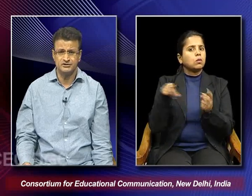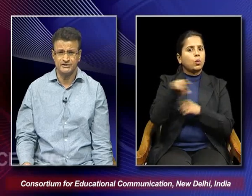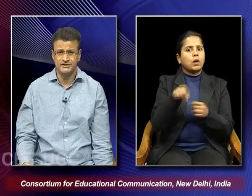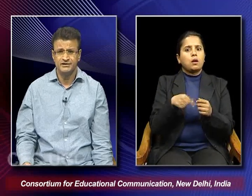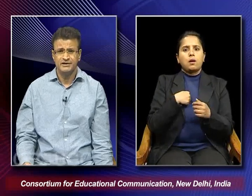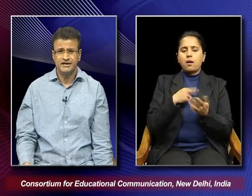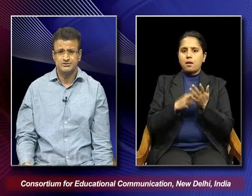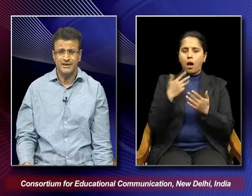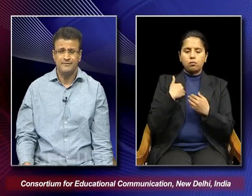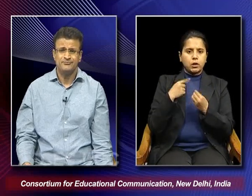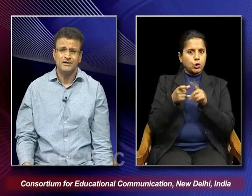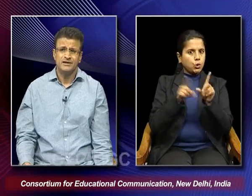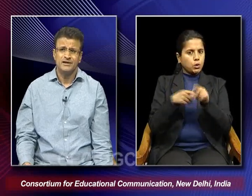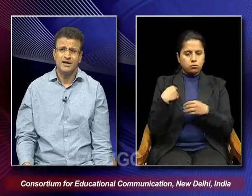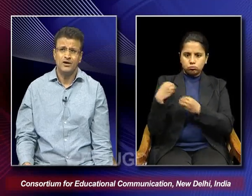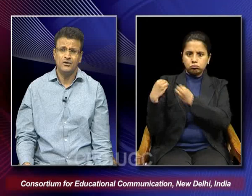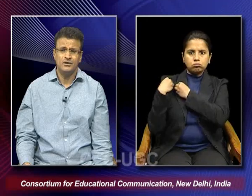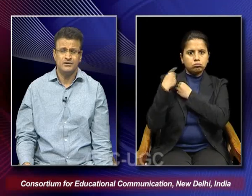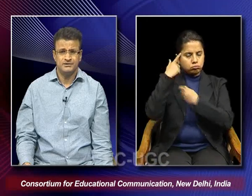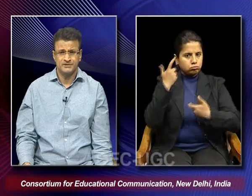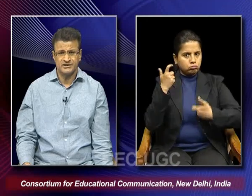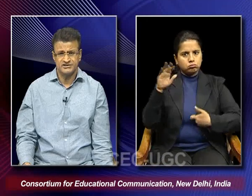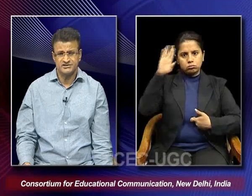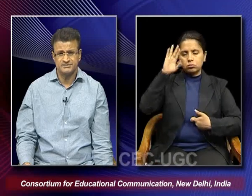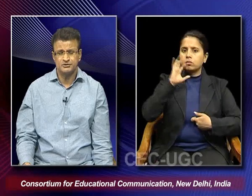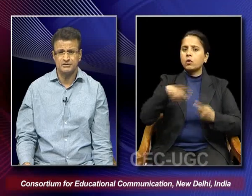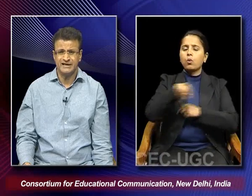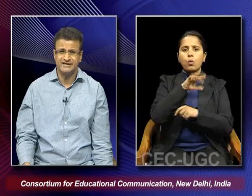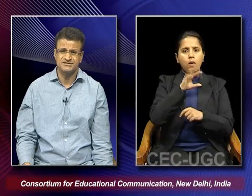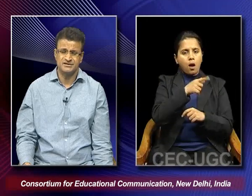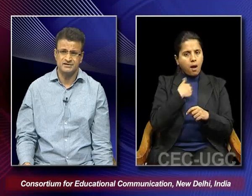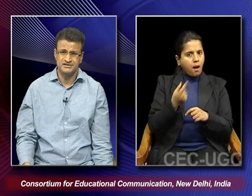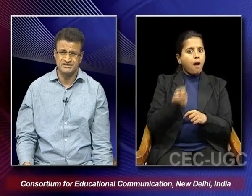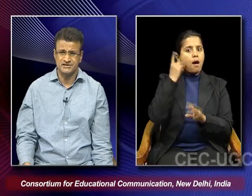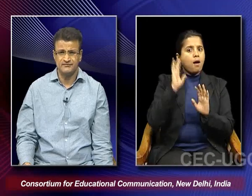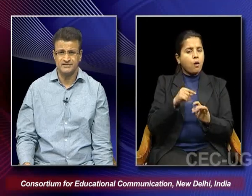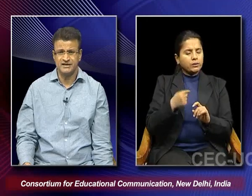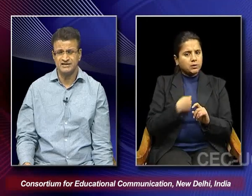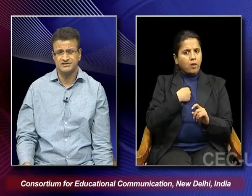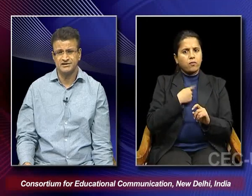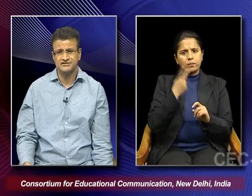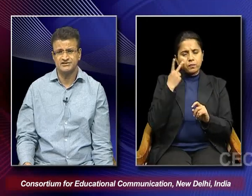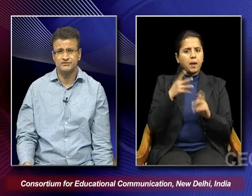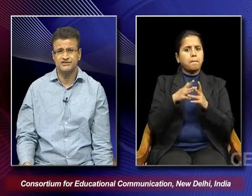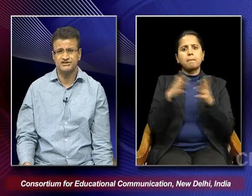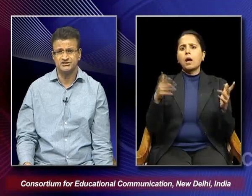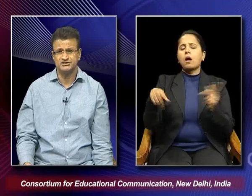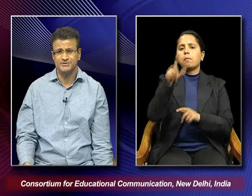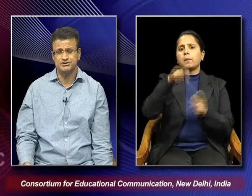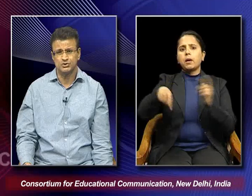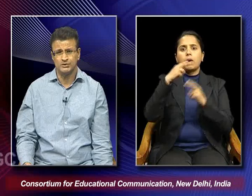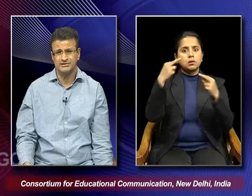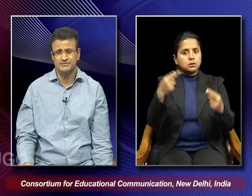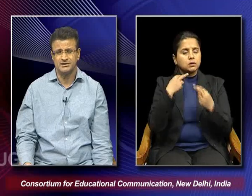national duty as well, and how the protagonist is able to realize his self in the larger interest of the nation is